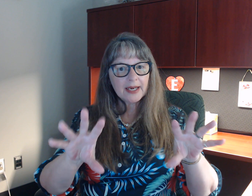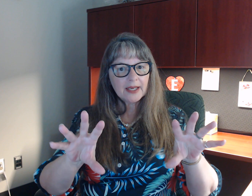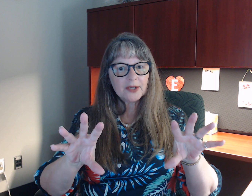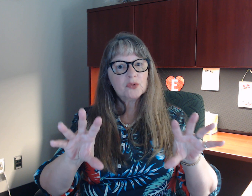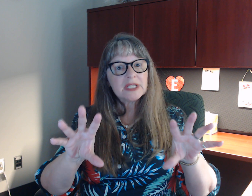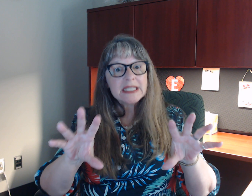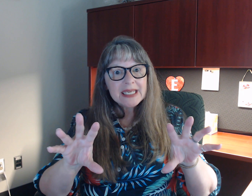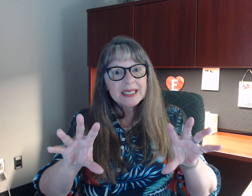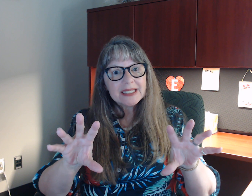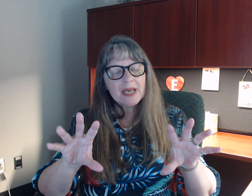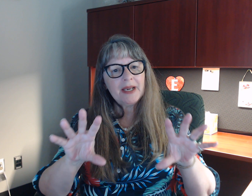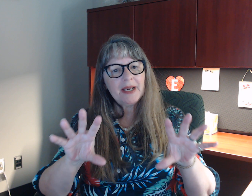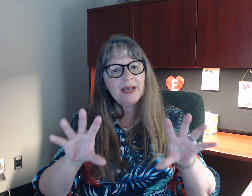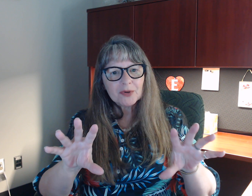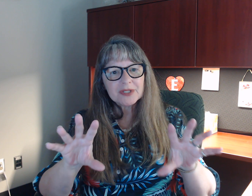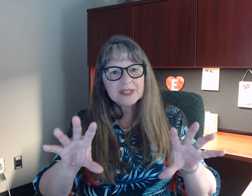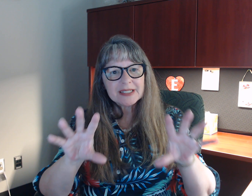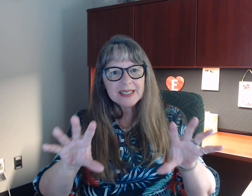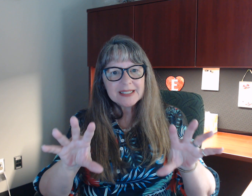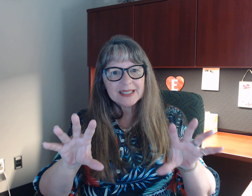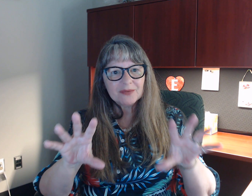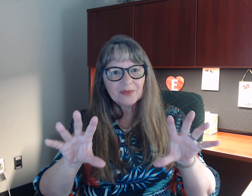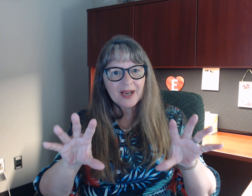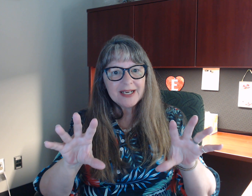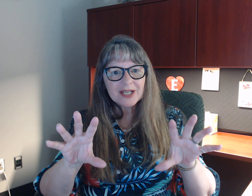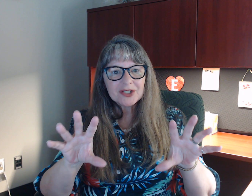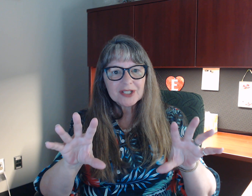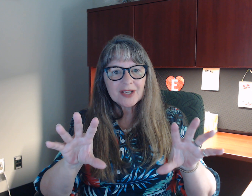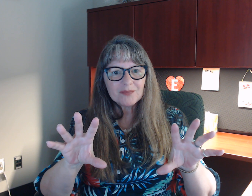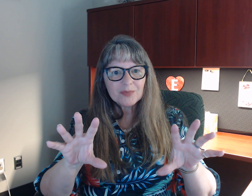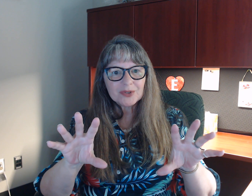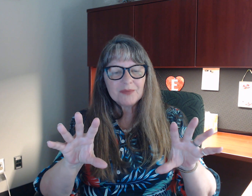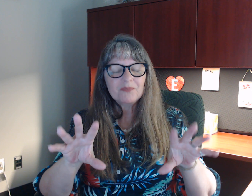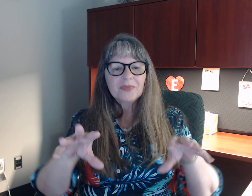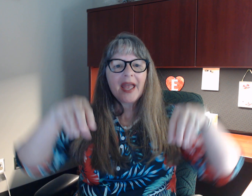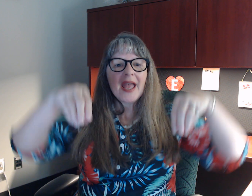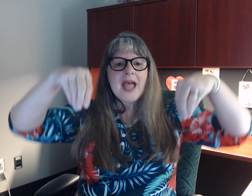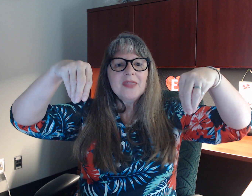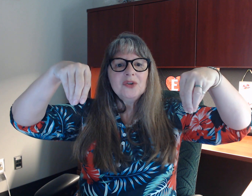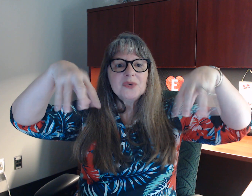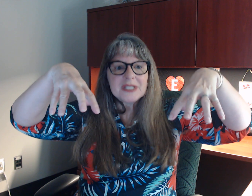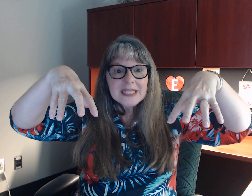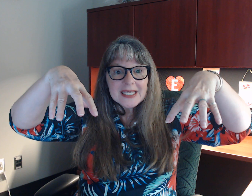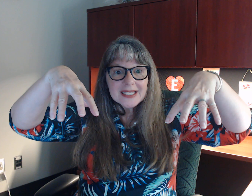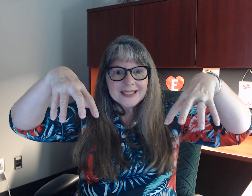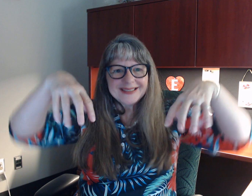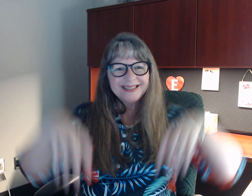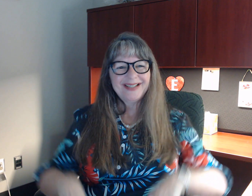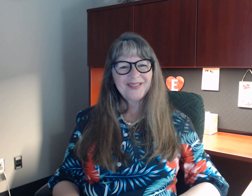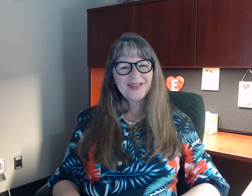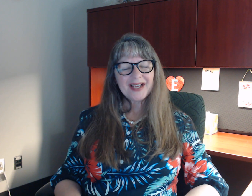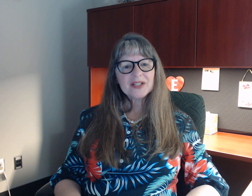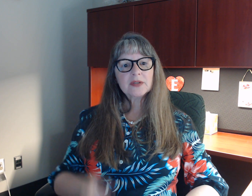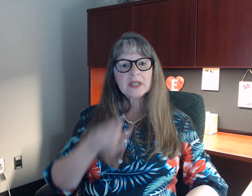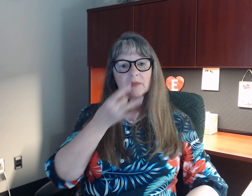headlights, you see it. I mean, a hearing person sees it, right? It's not just a deaf person. And then you see it, right? So it's the same thing with the